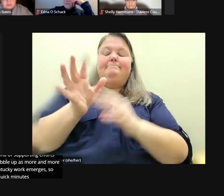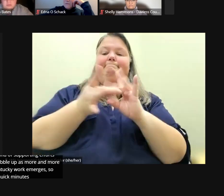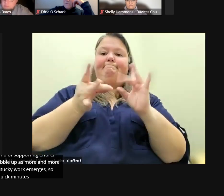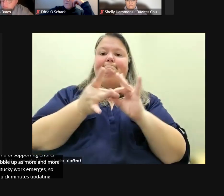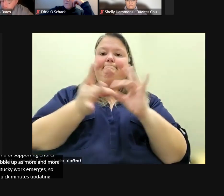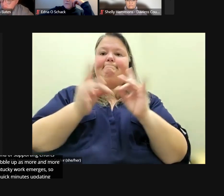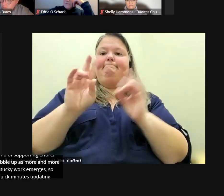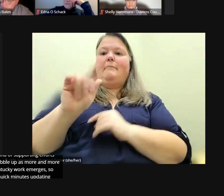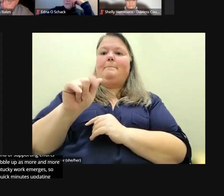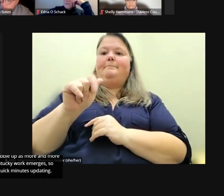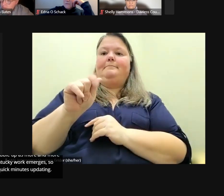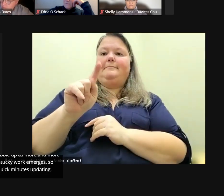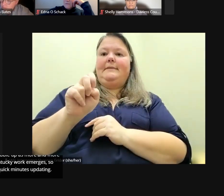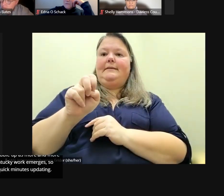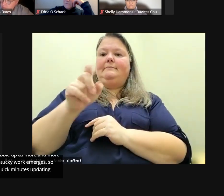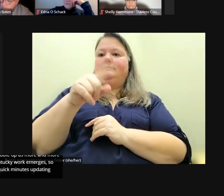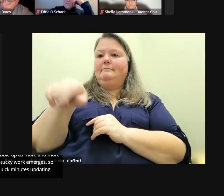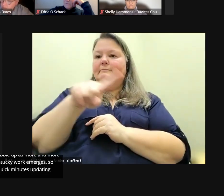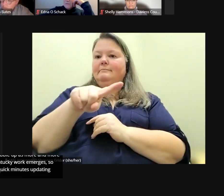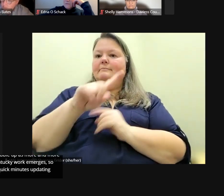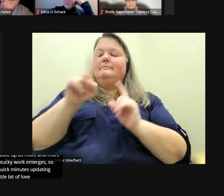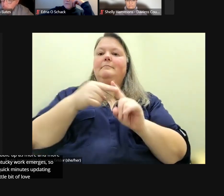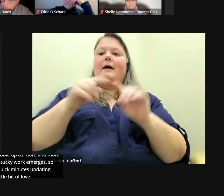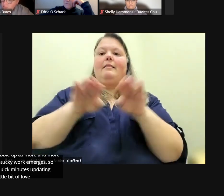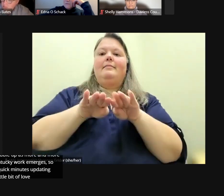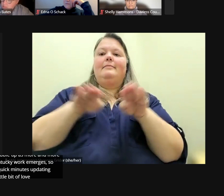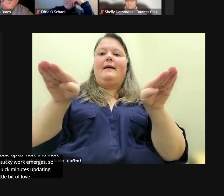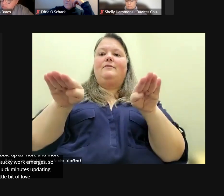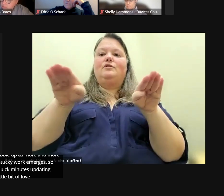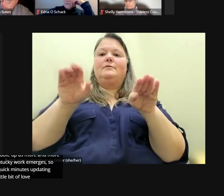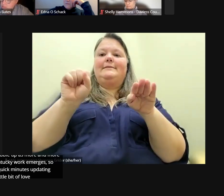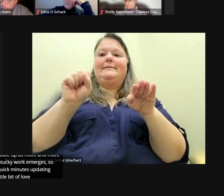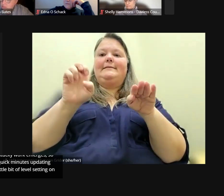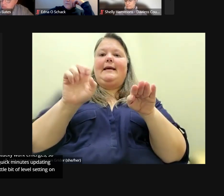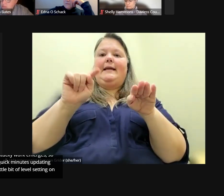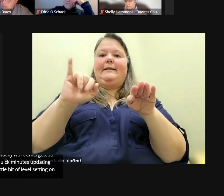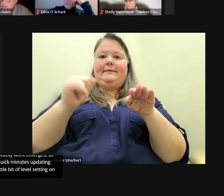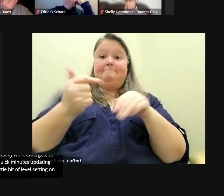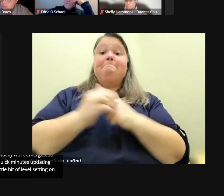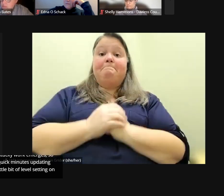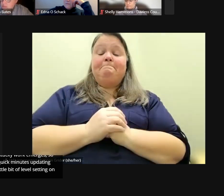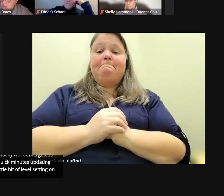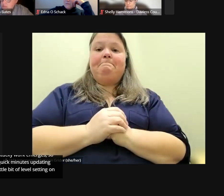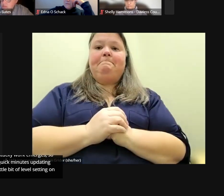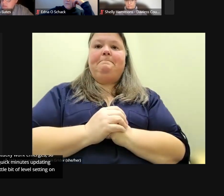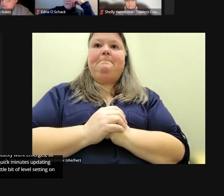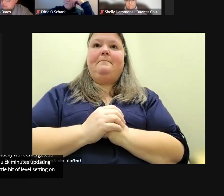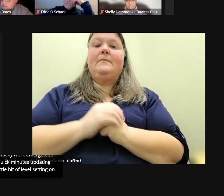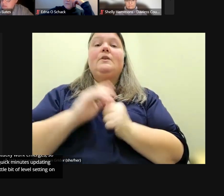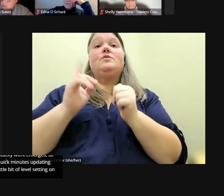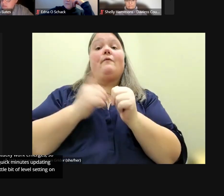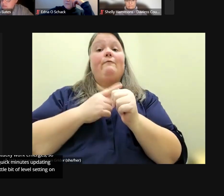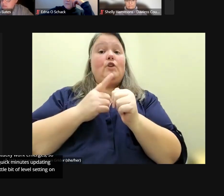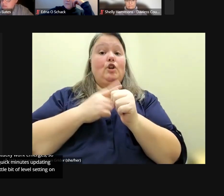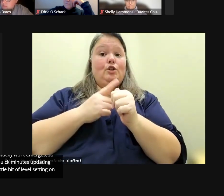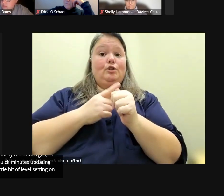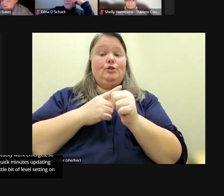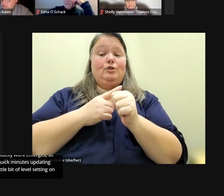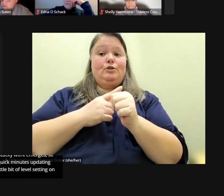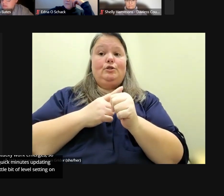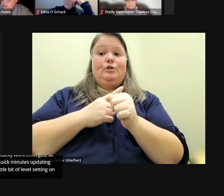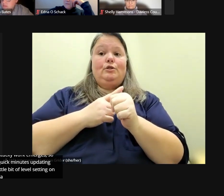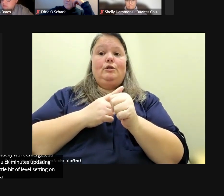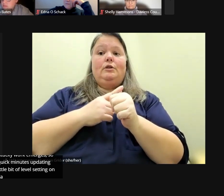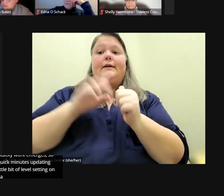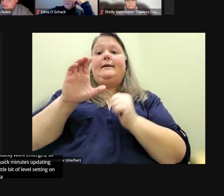everybody, just doing a little bit of level setting on those pieces. So first, Caleb, in